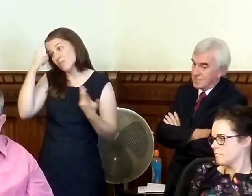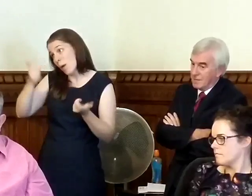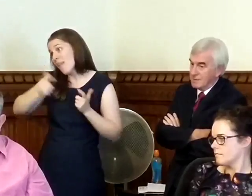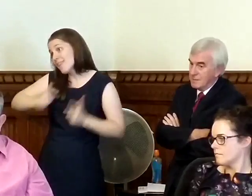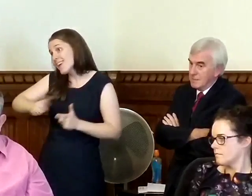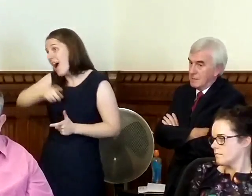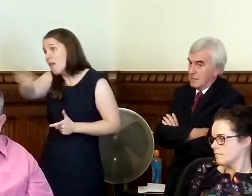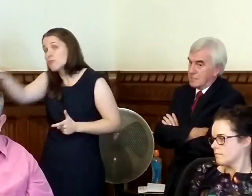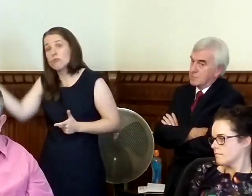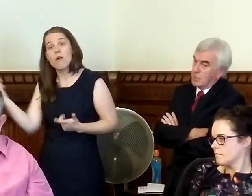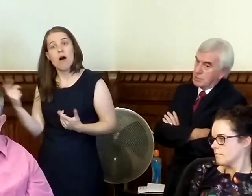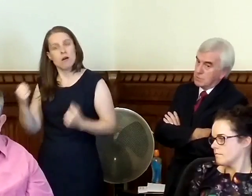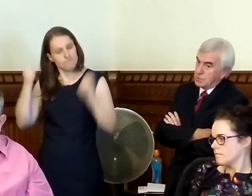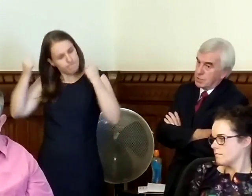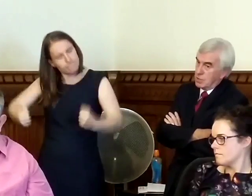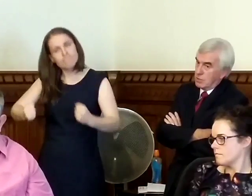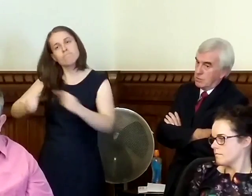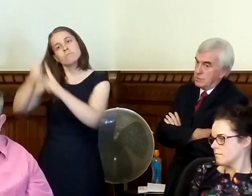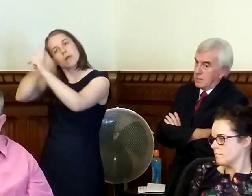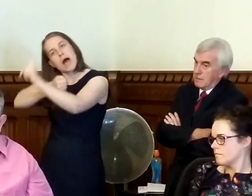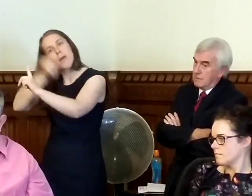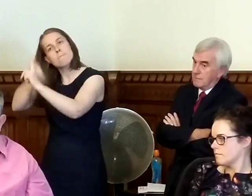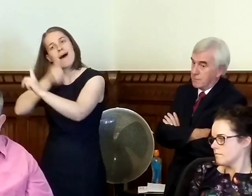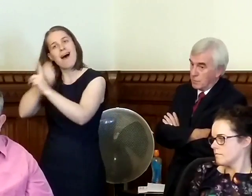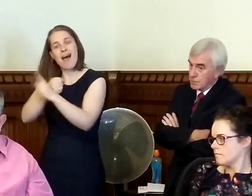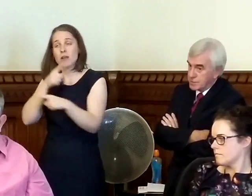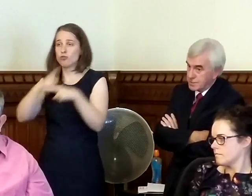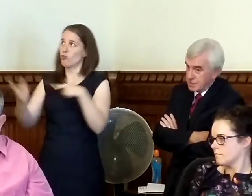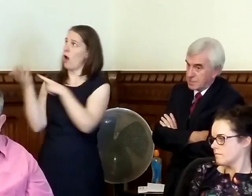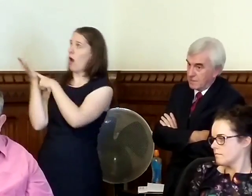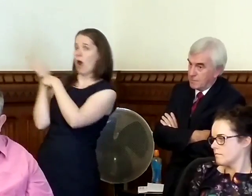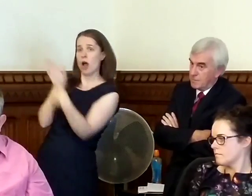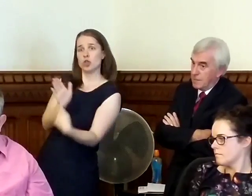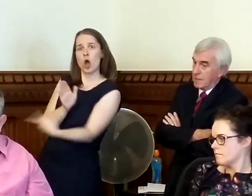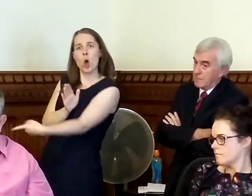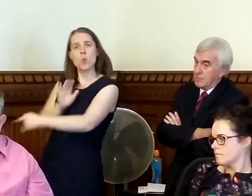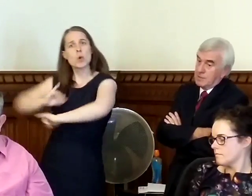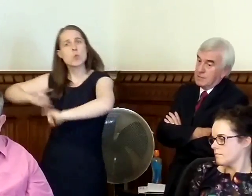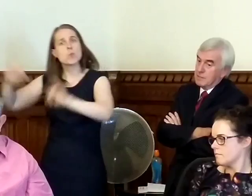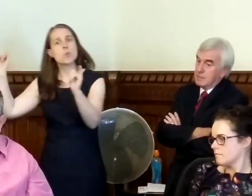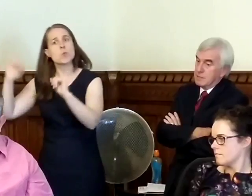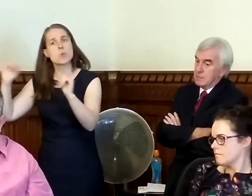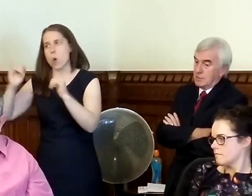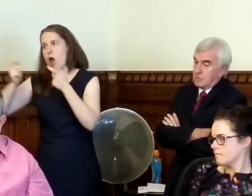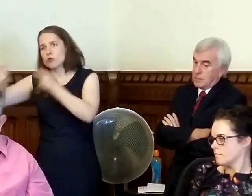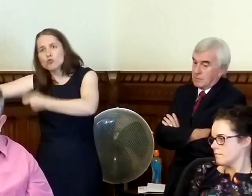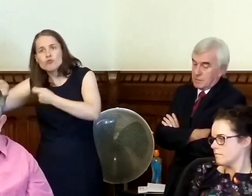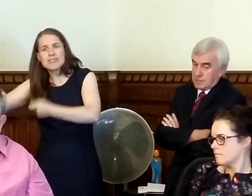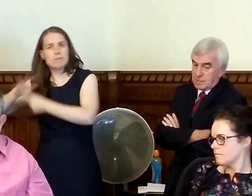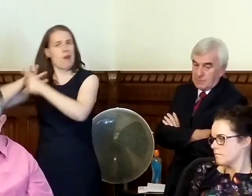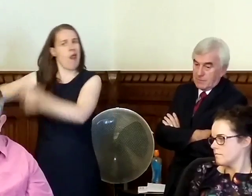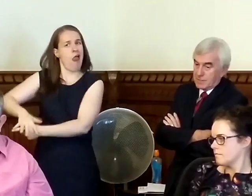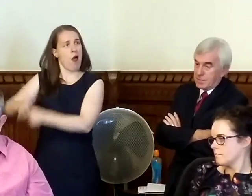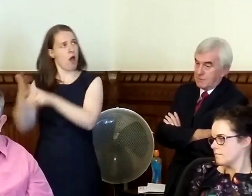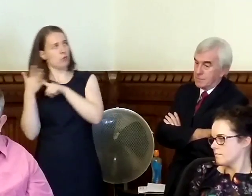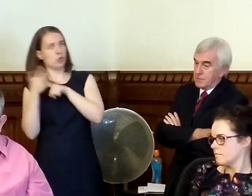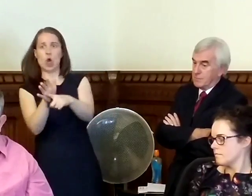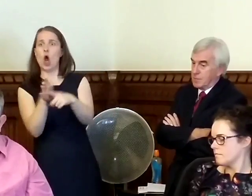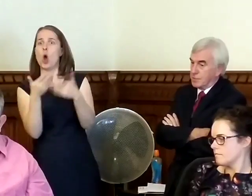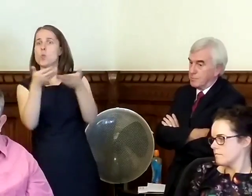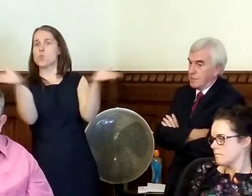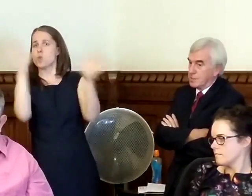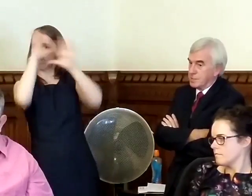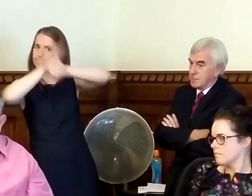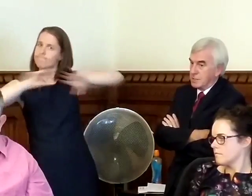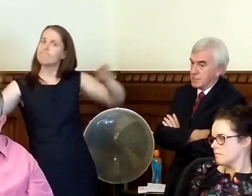campaign against that, expose what's going on, and force this government back. But, you know, there's a number of us here